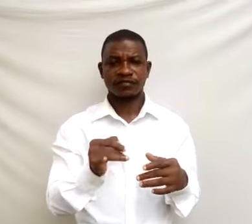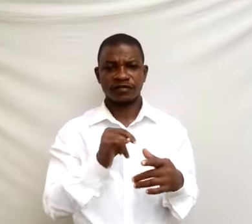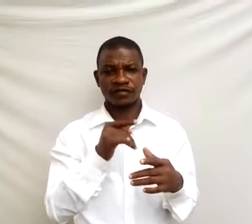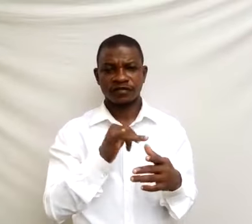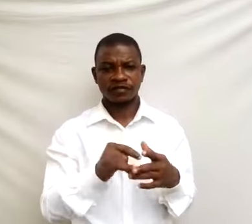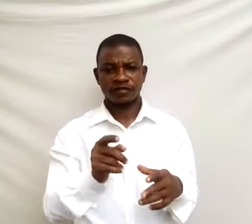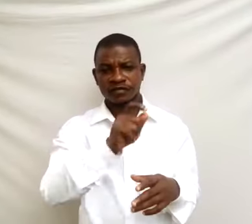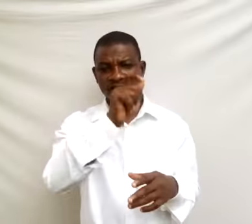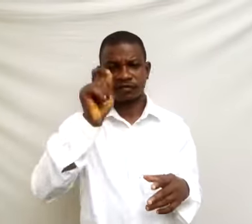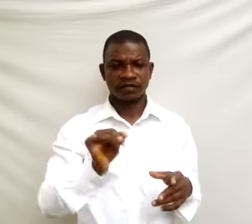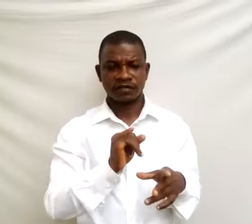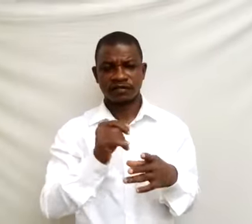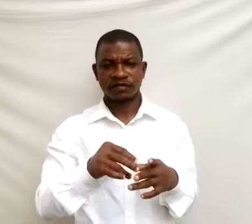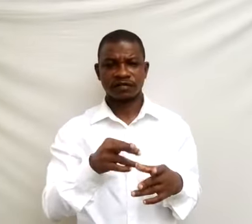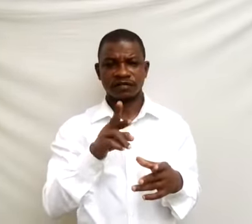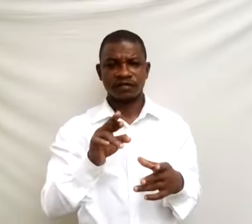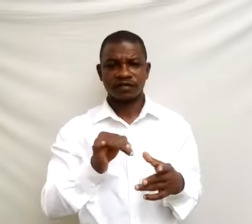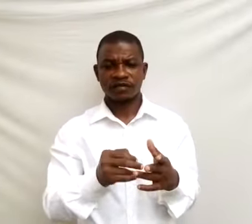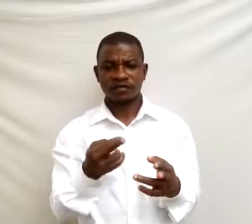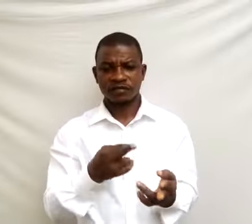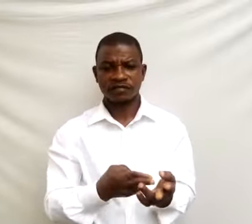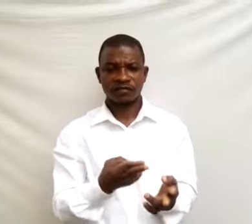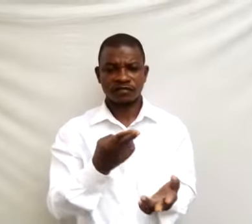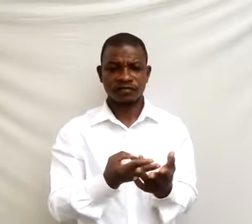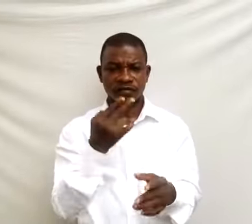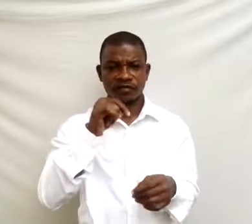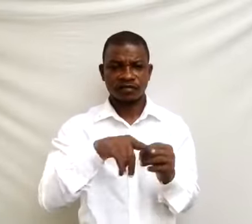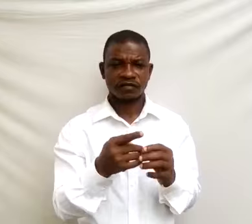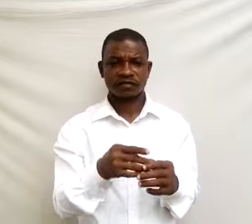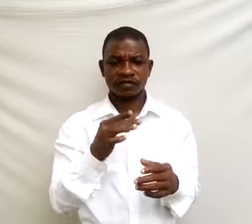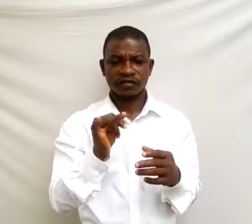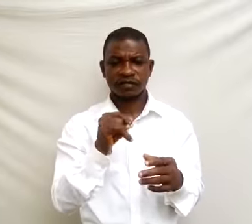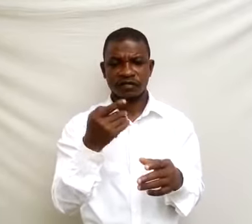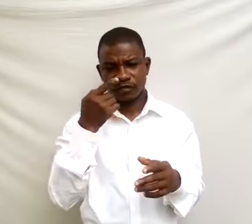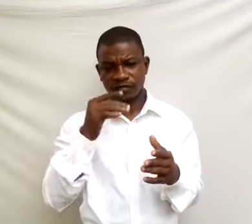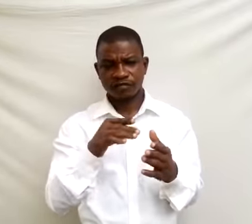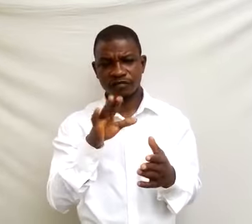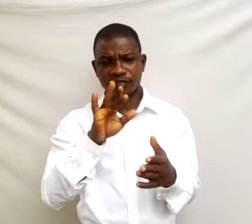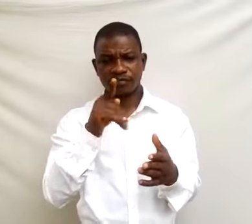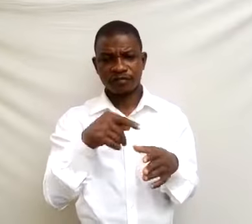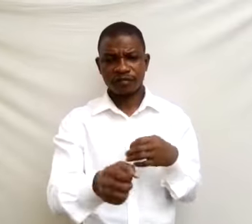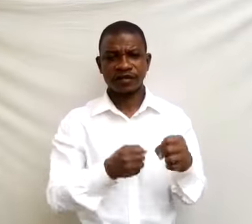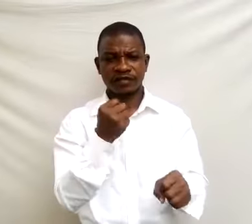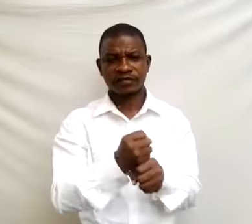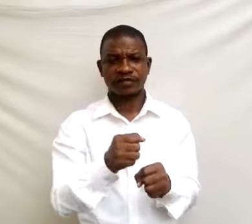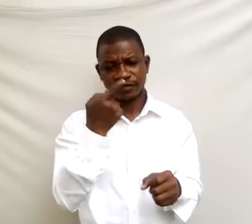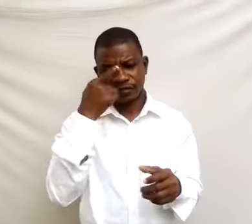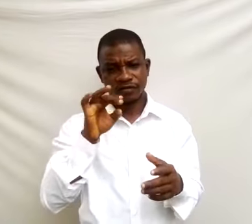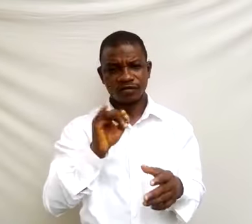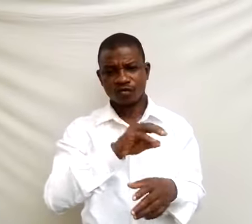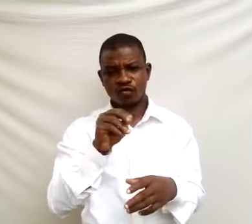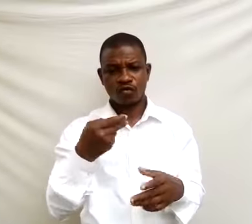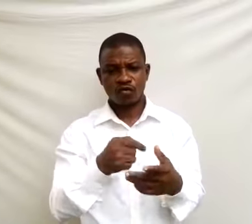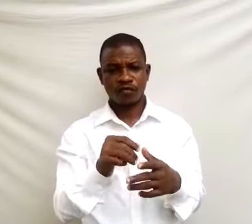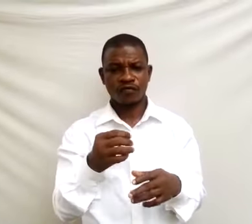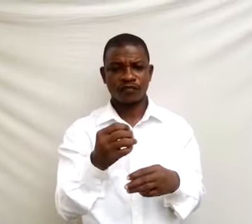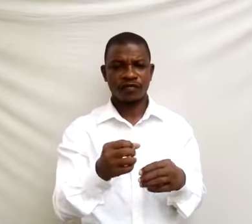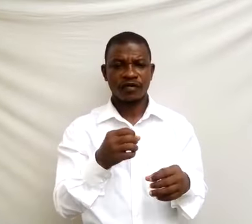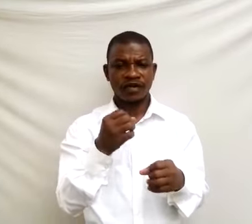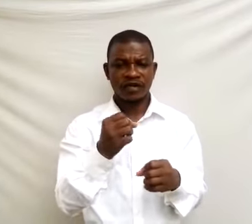percentage rise in price per year for the whole of an economy. Thus,